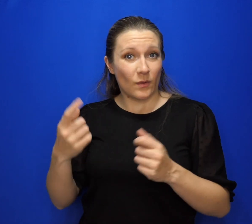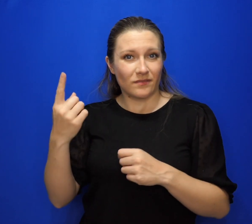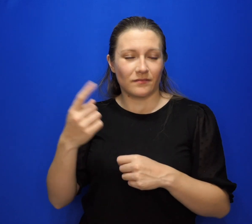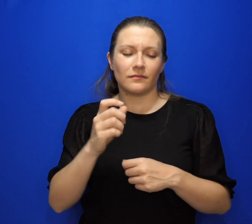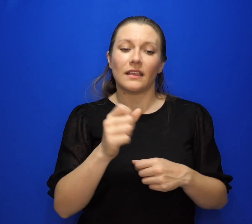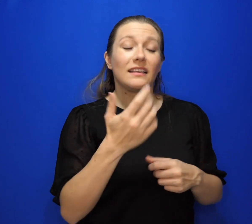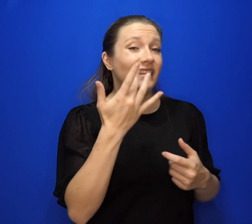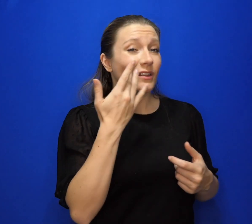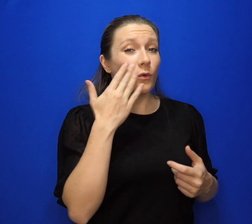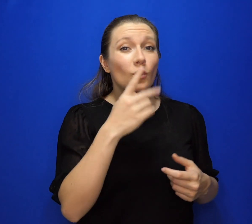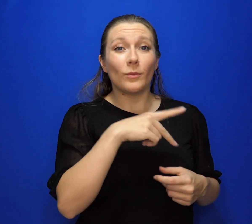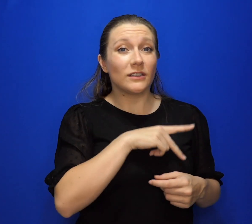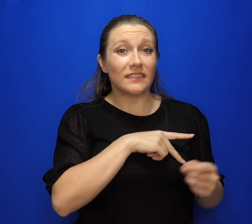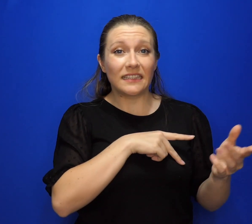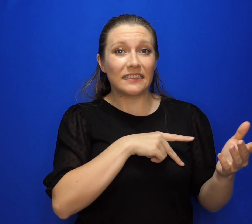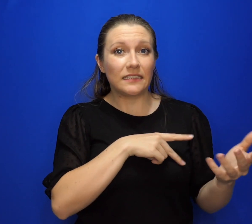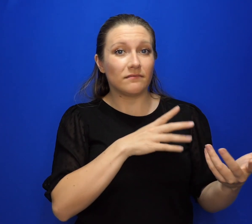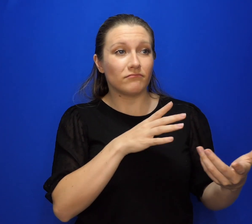know you personally. Right. Like you said, you are